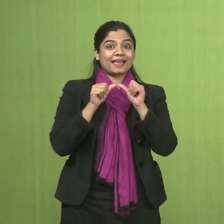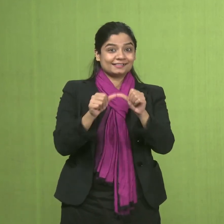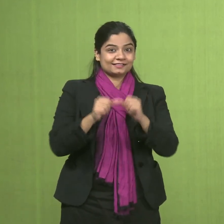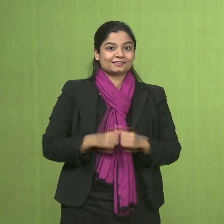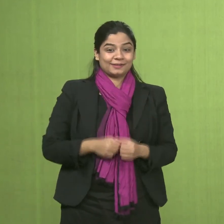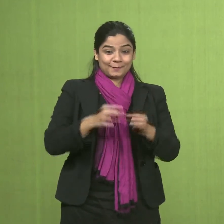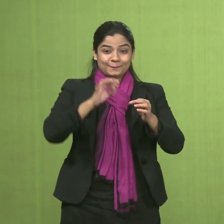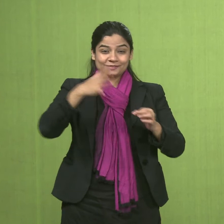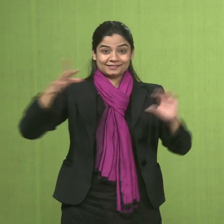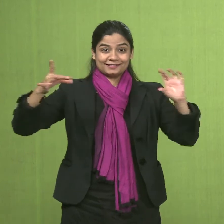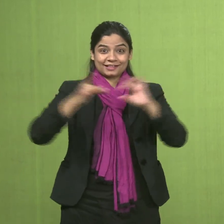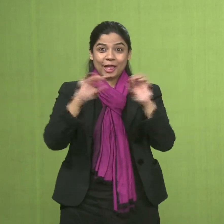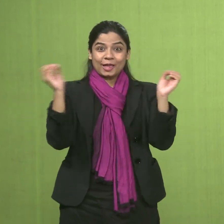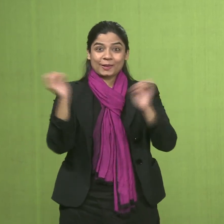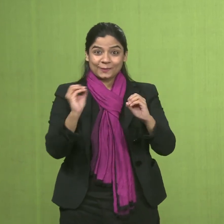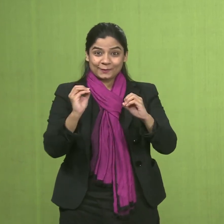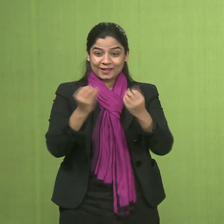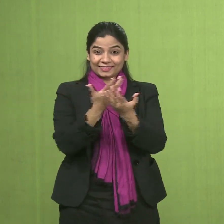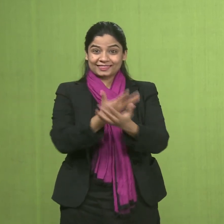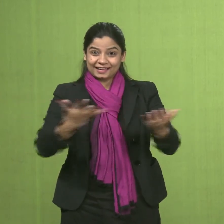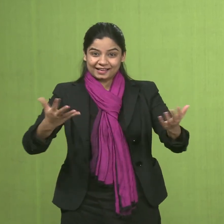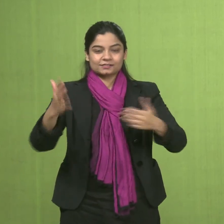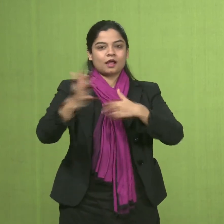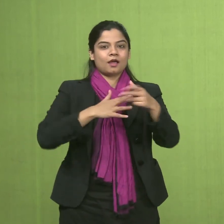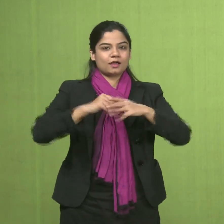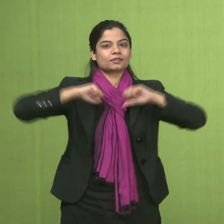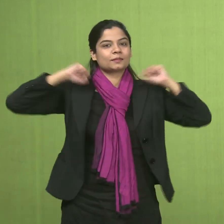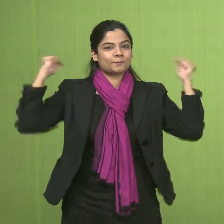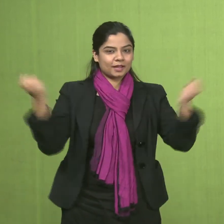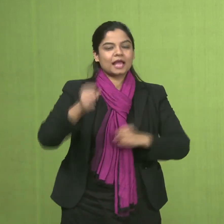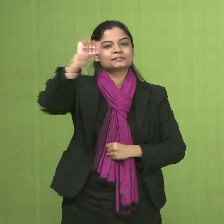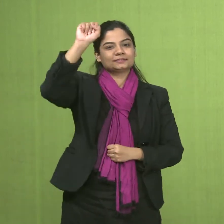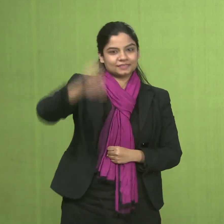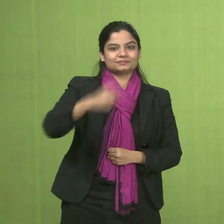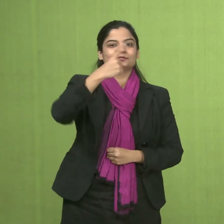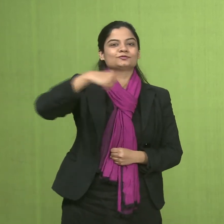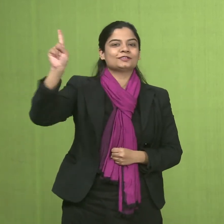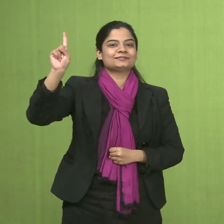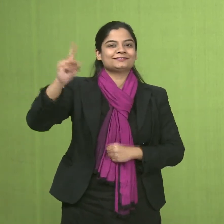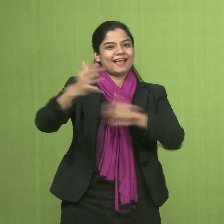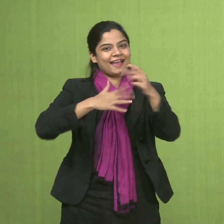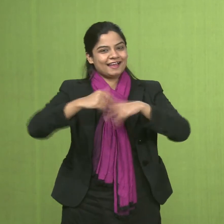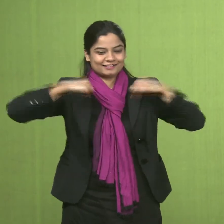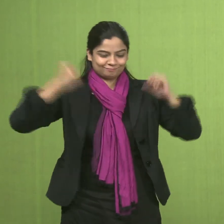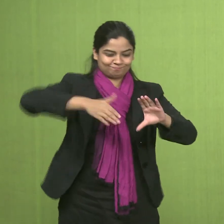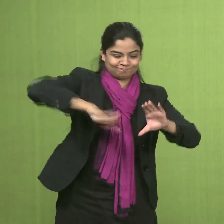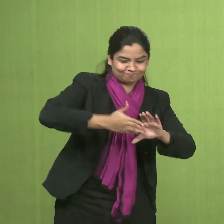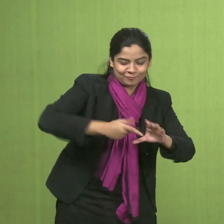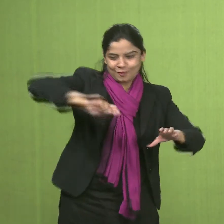The answer is the non-electrical equipments, yes, they are manually operated. You have to use your hands, for example,